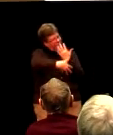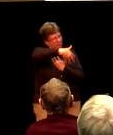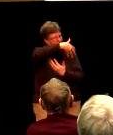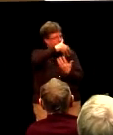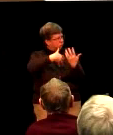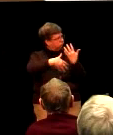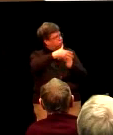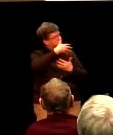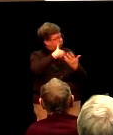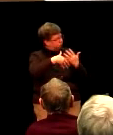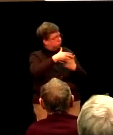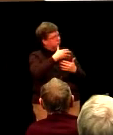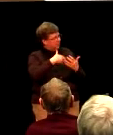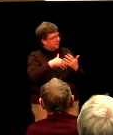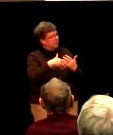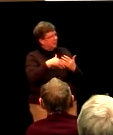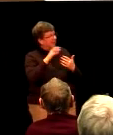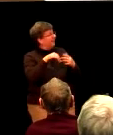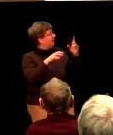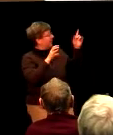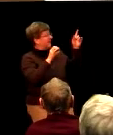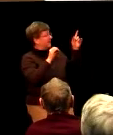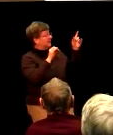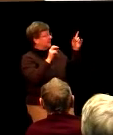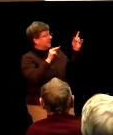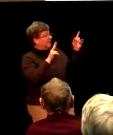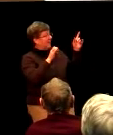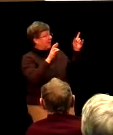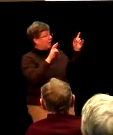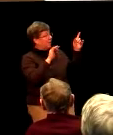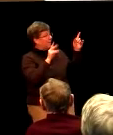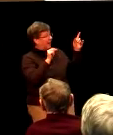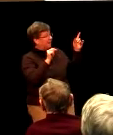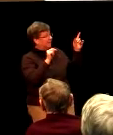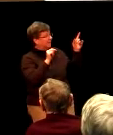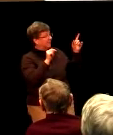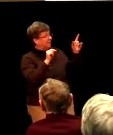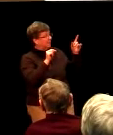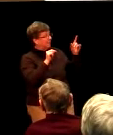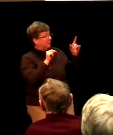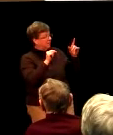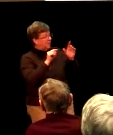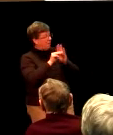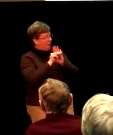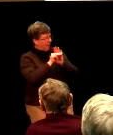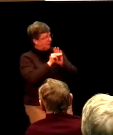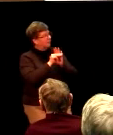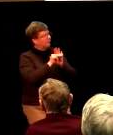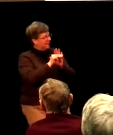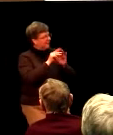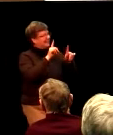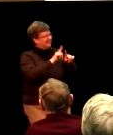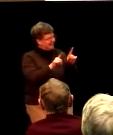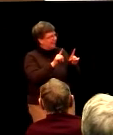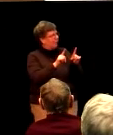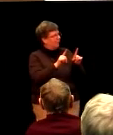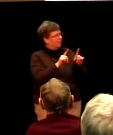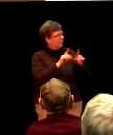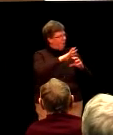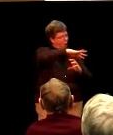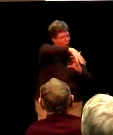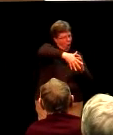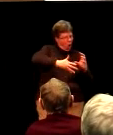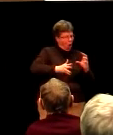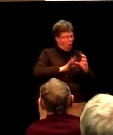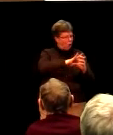joy of the conveyor belt model is that we can't just apply this anywhere in the world. We have to customize it for every situation, because